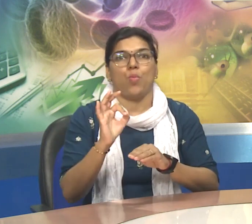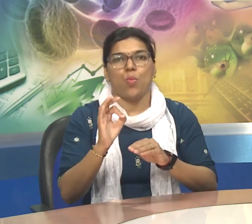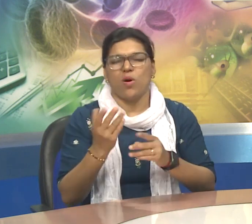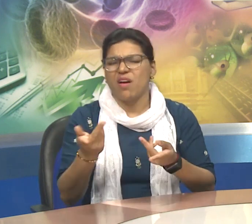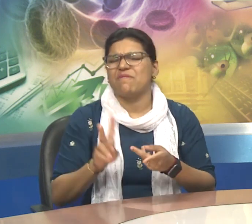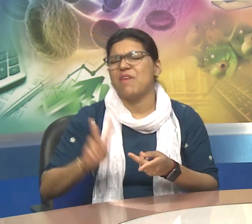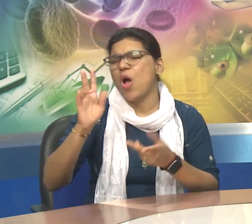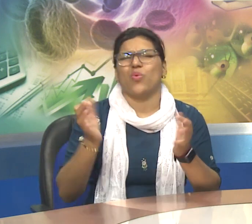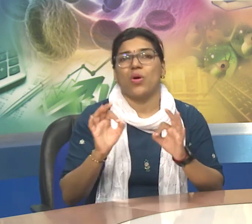Indispensable